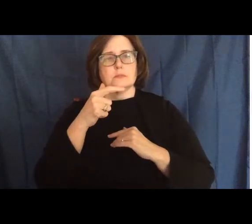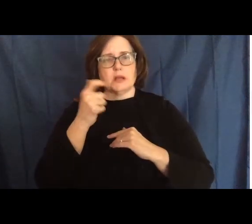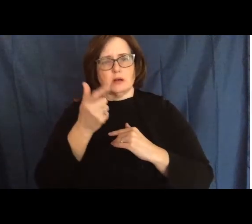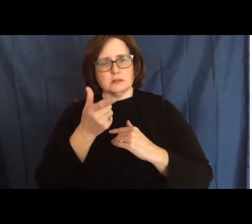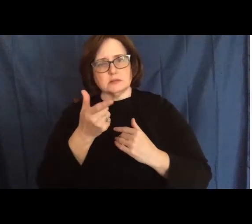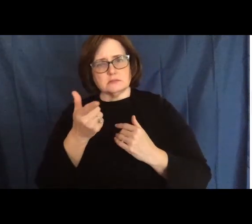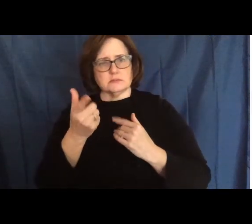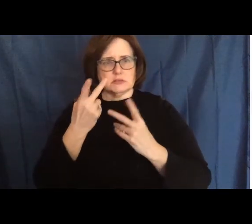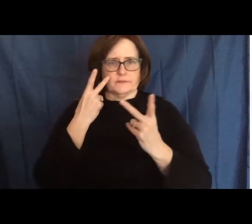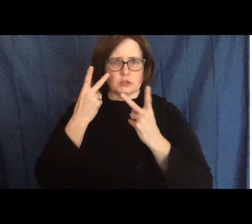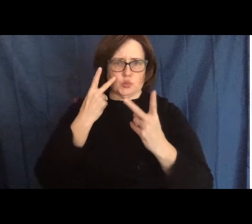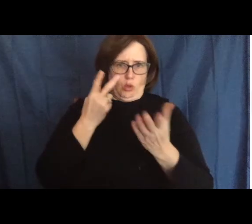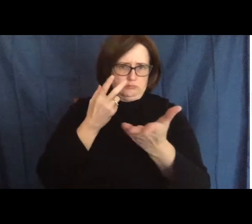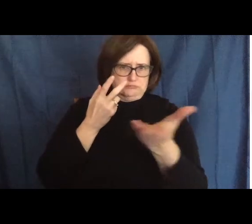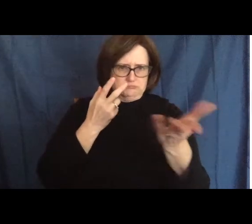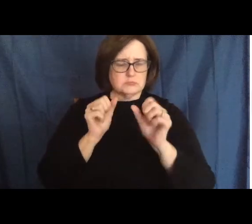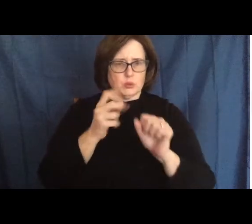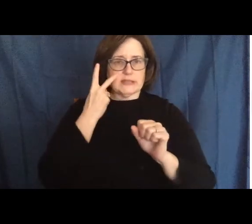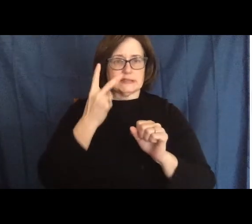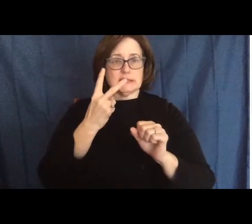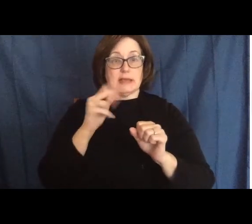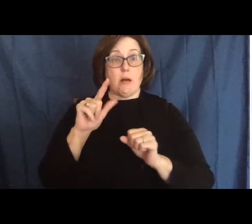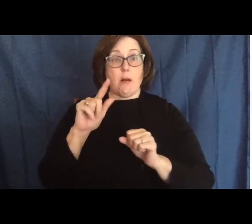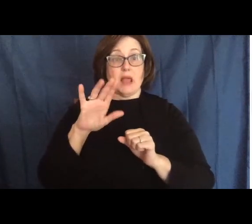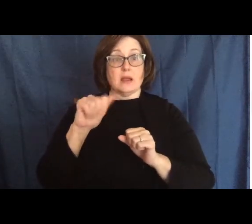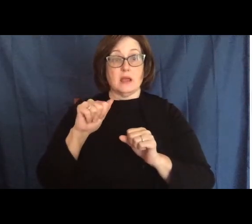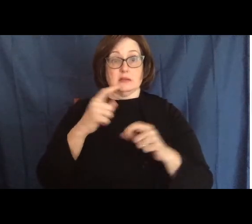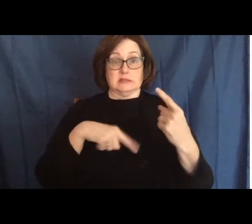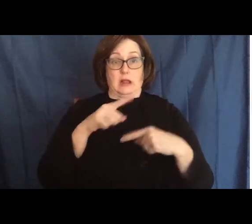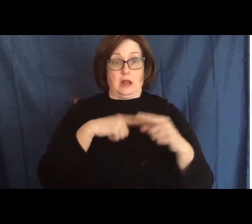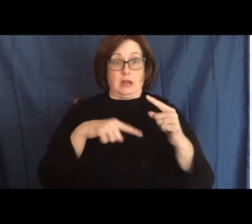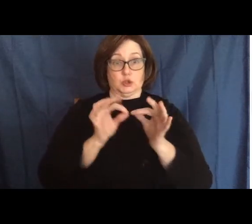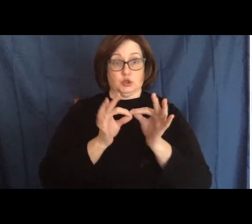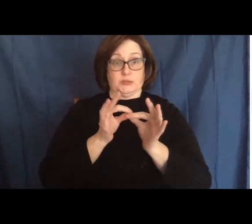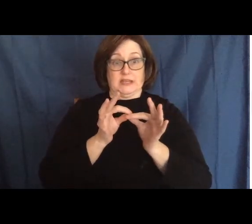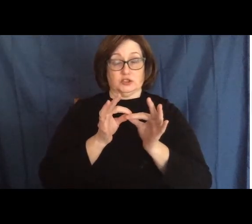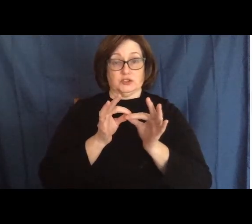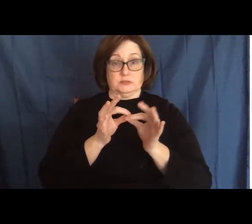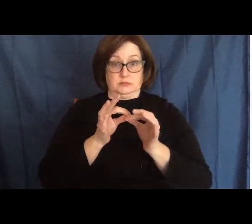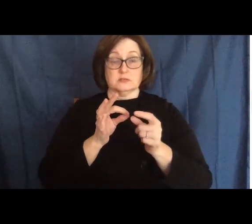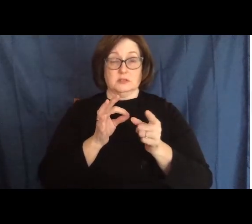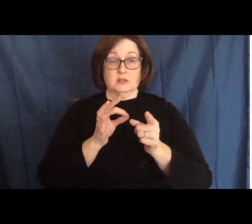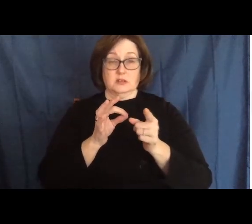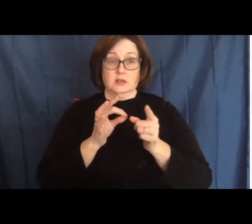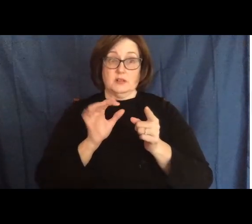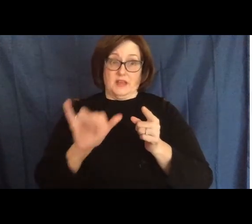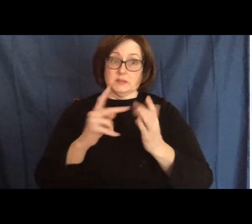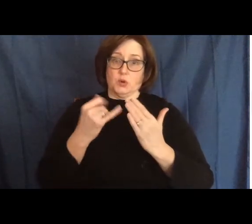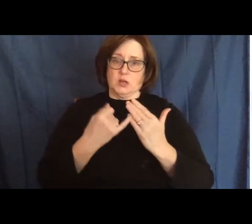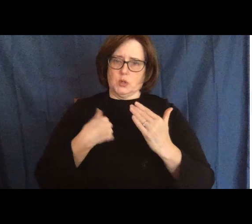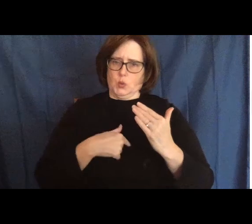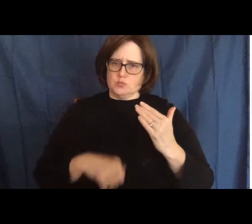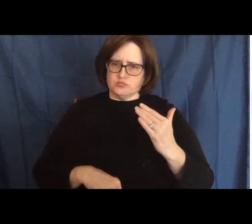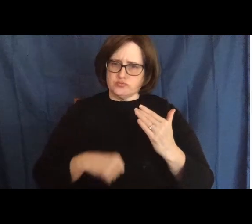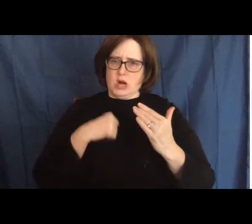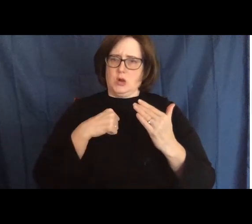visually see the Albanian Sign Language interpretation. But the other project that we are really proud of that I want to